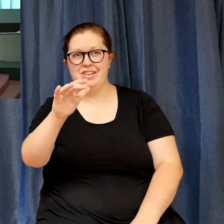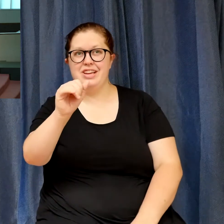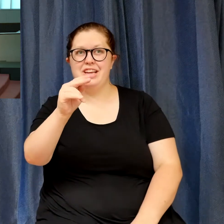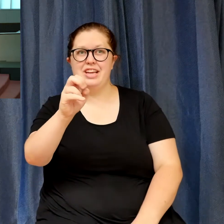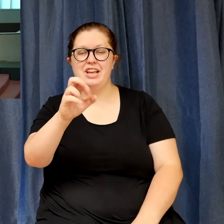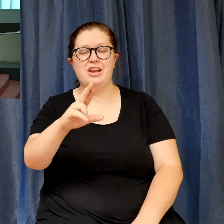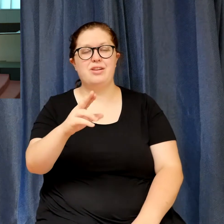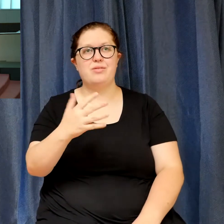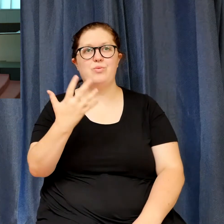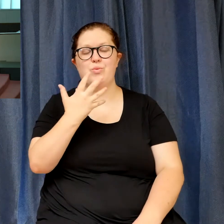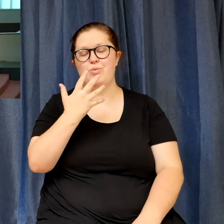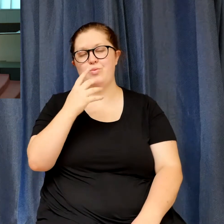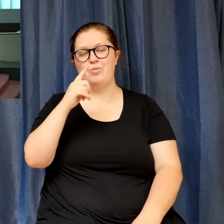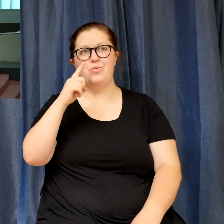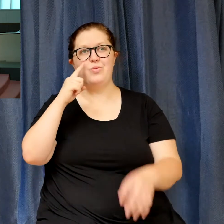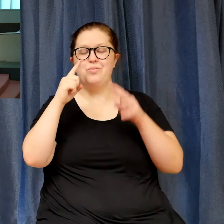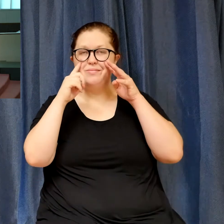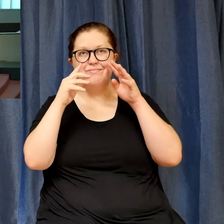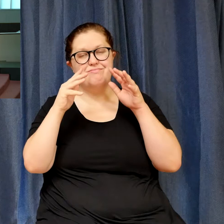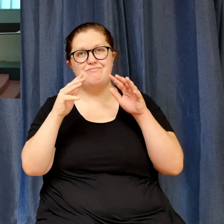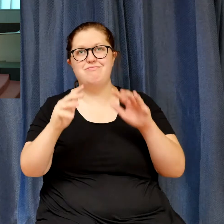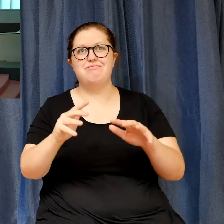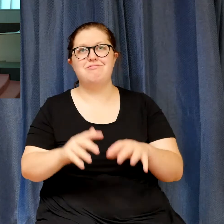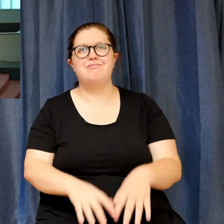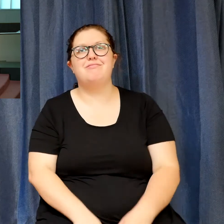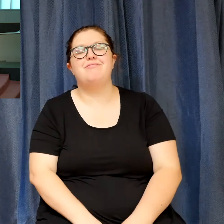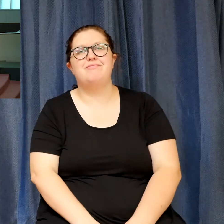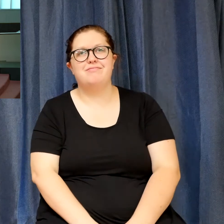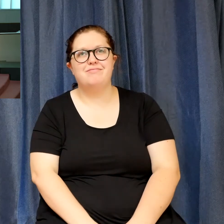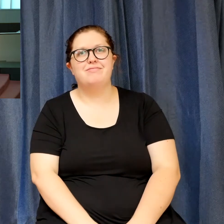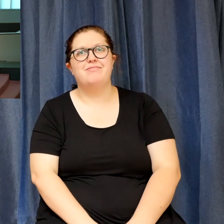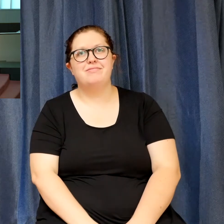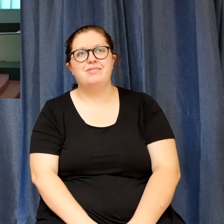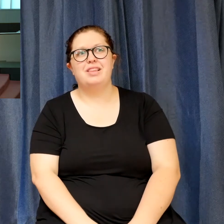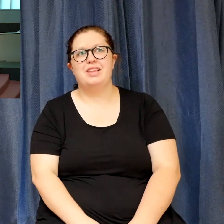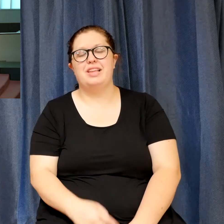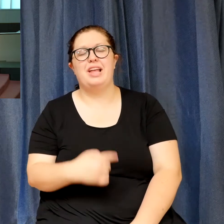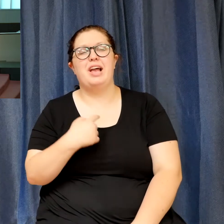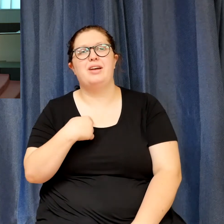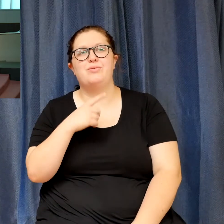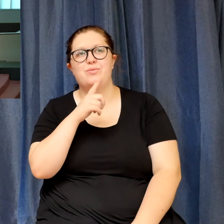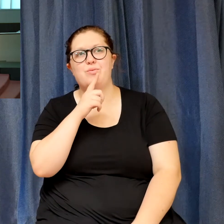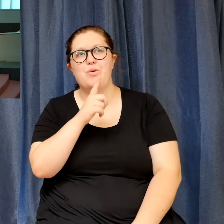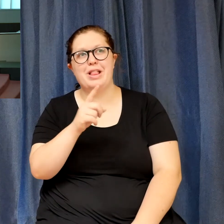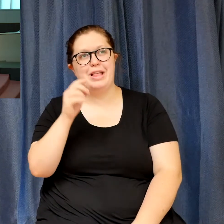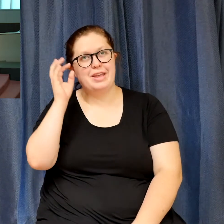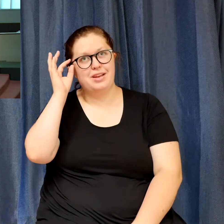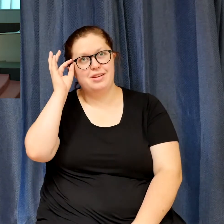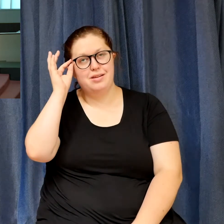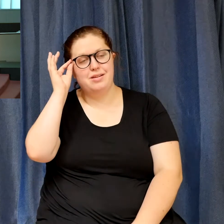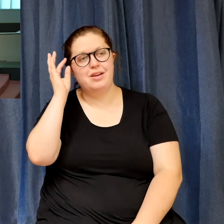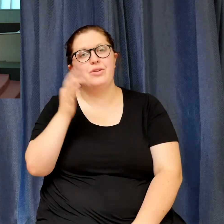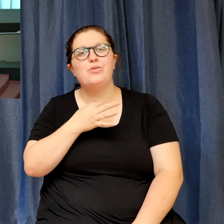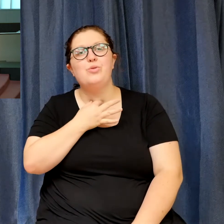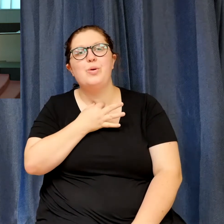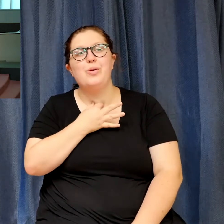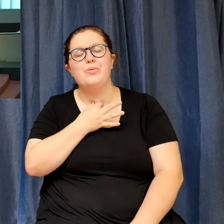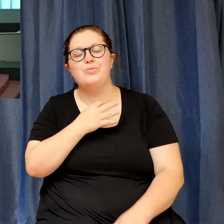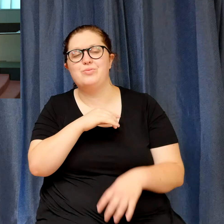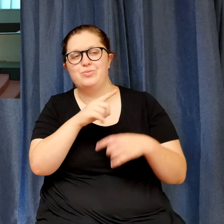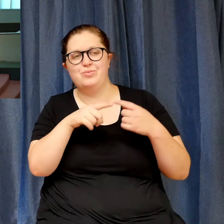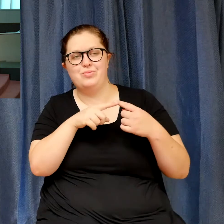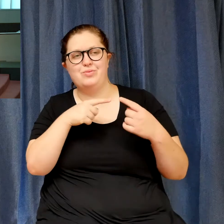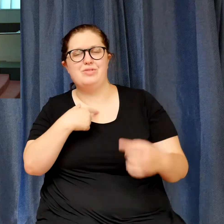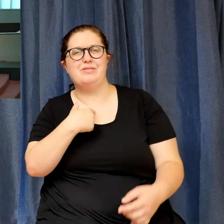And that's shocking enough, right? But what I was always so curious about as I was